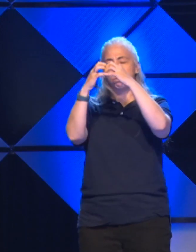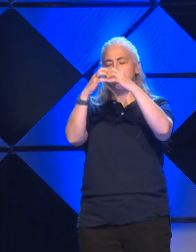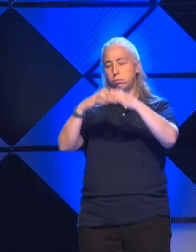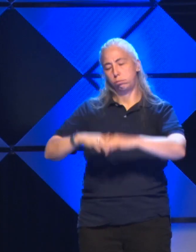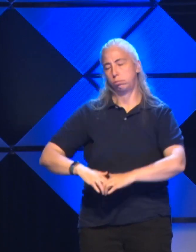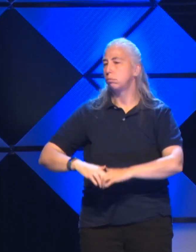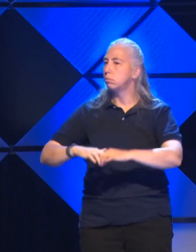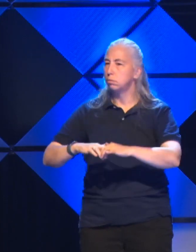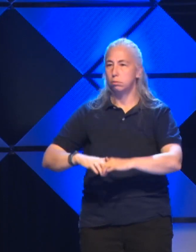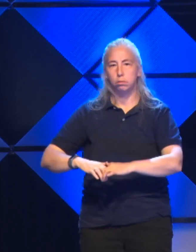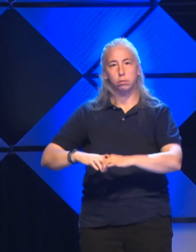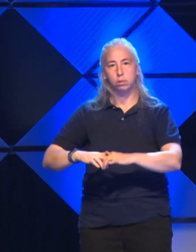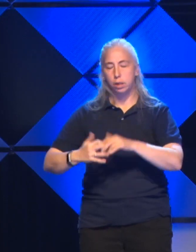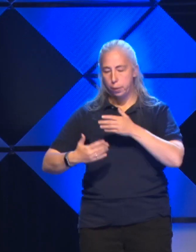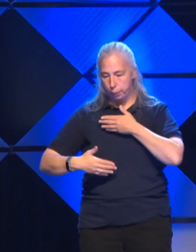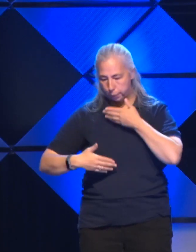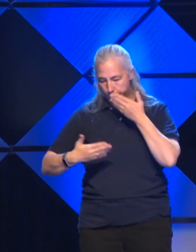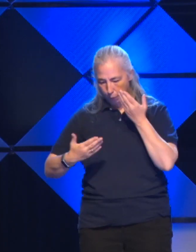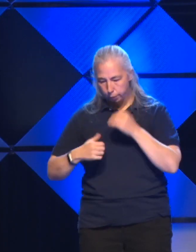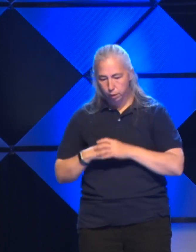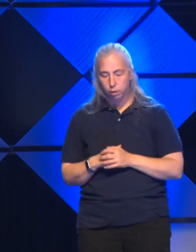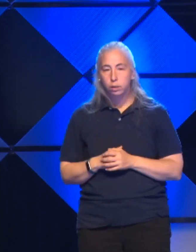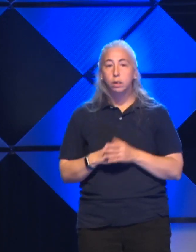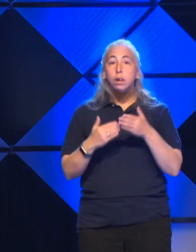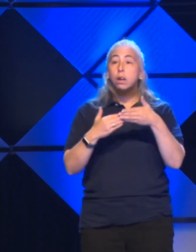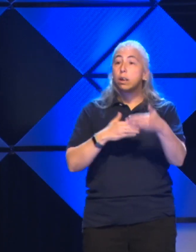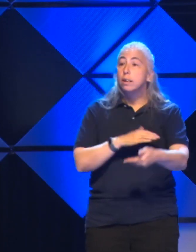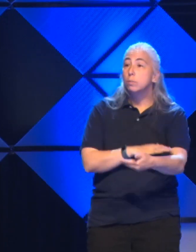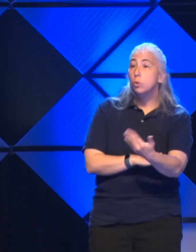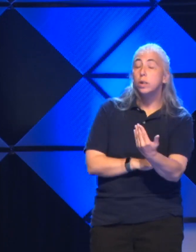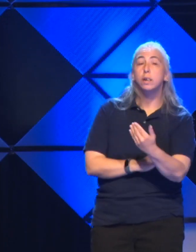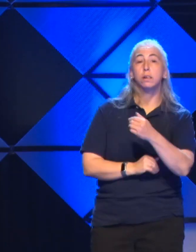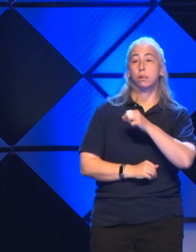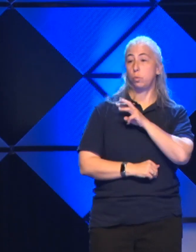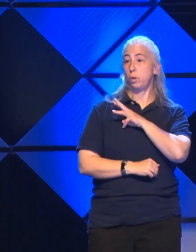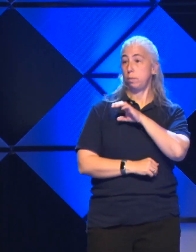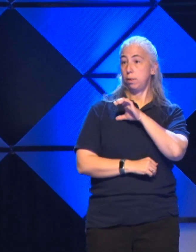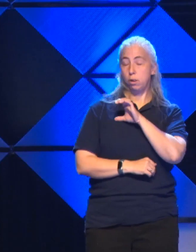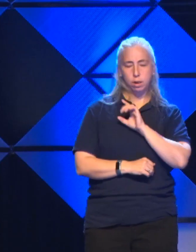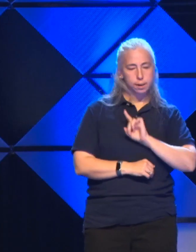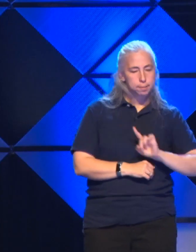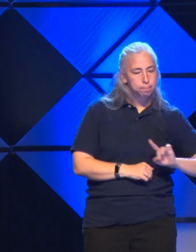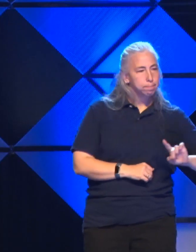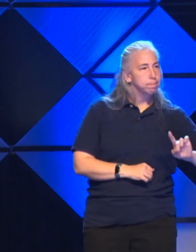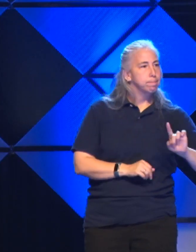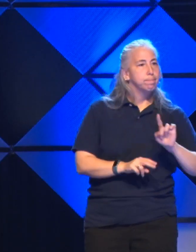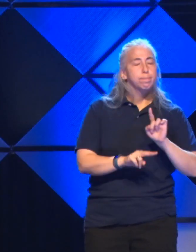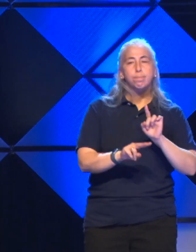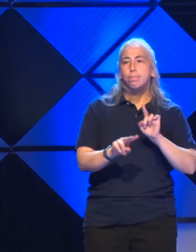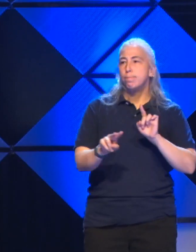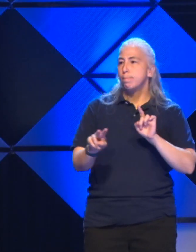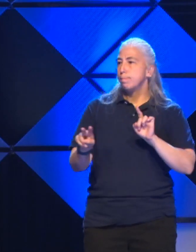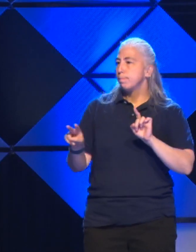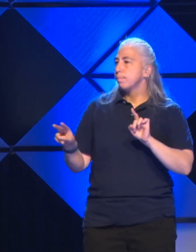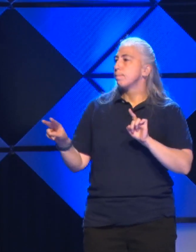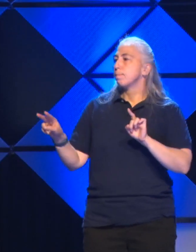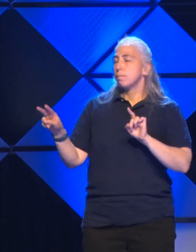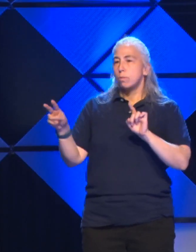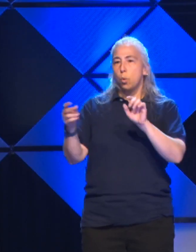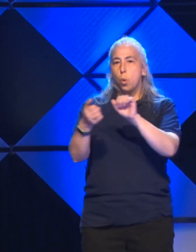And he in the morning, walking through the rubber of that building and see the destruction, looked to his workers